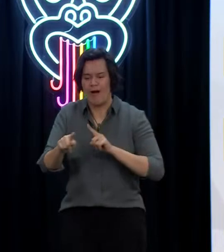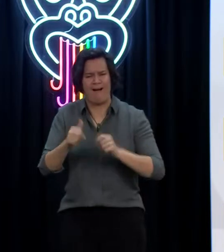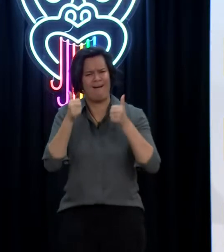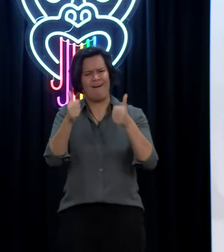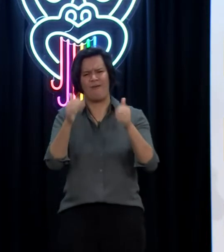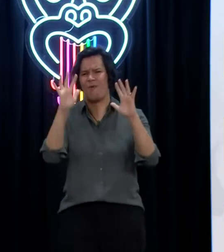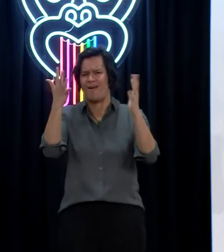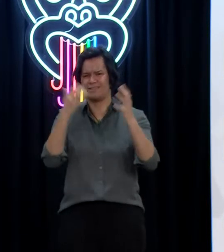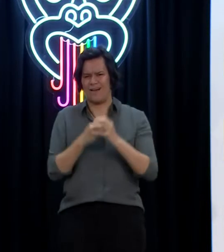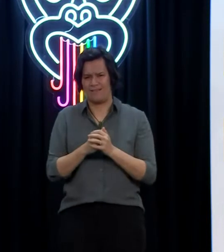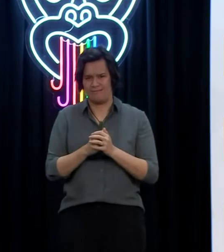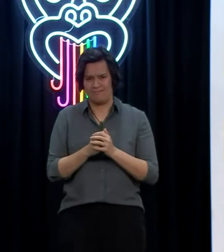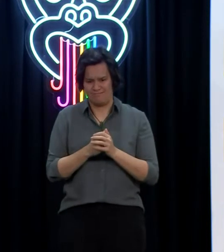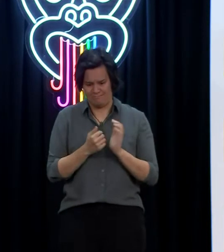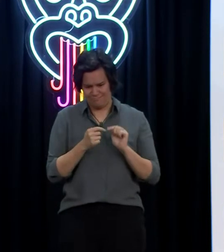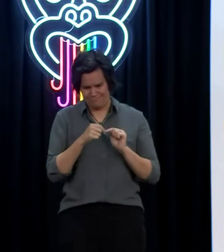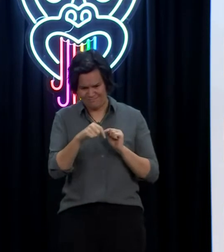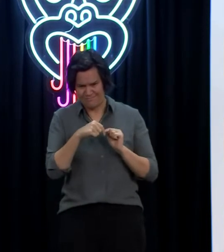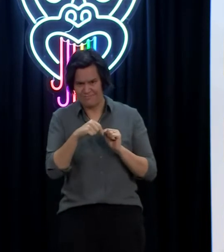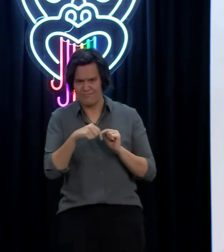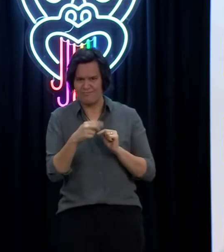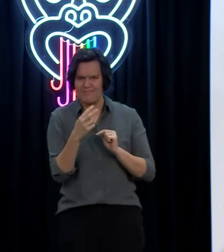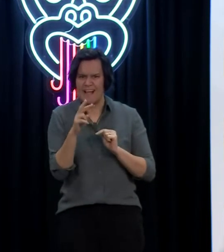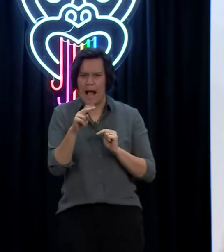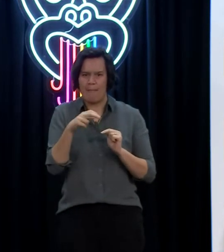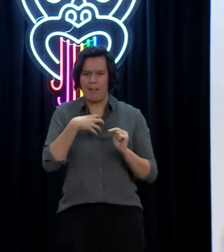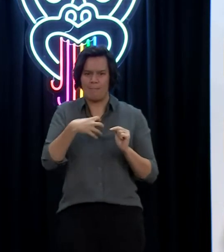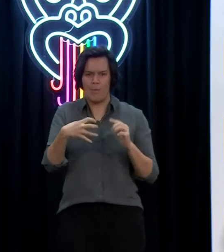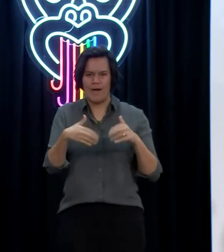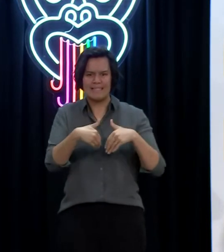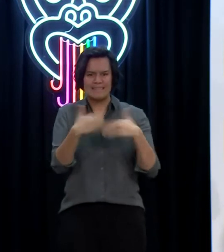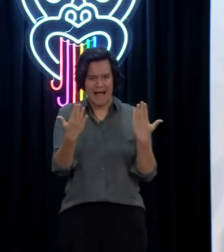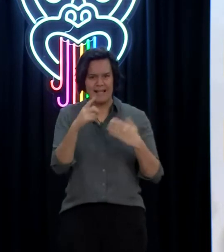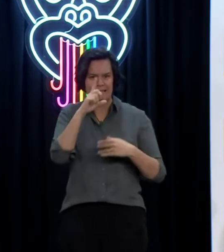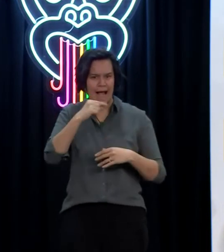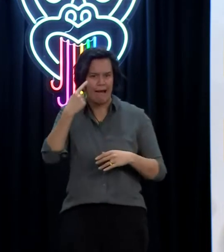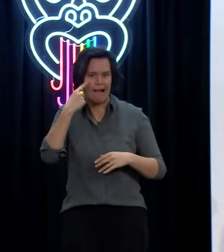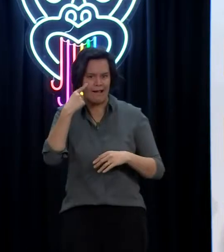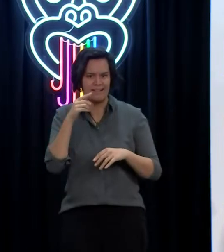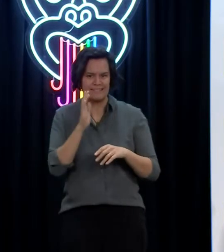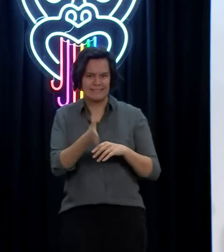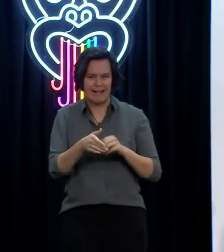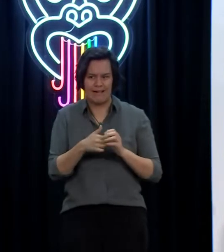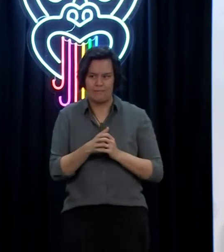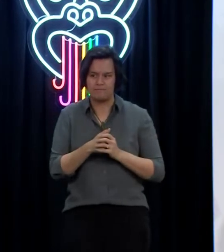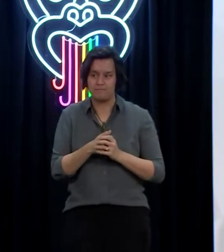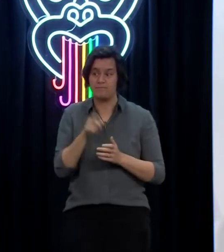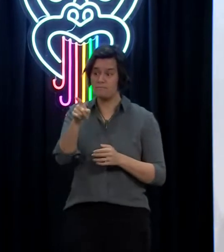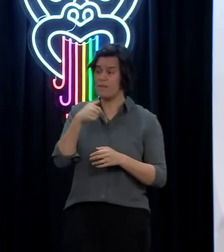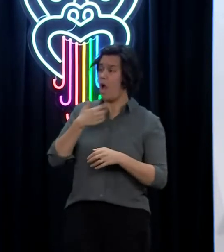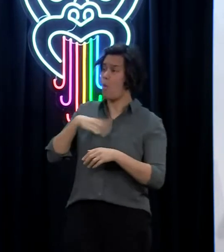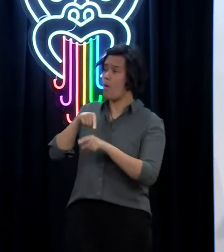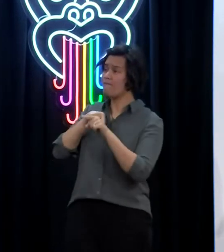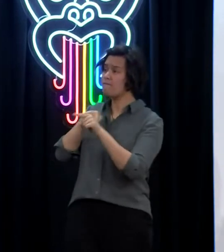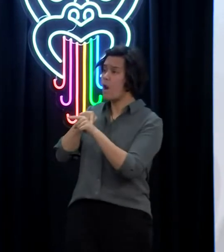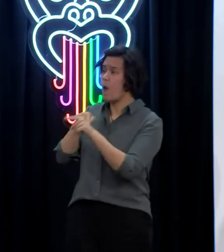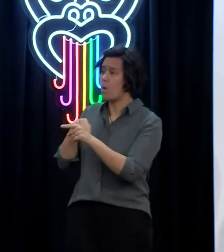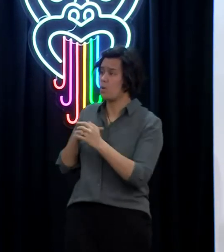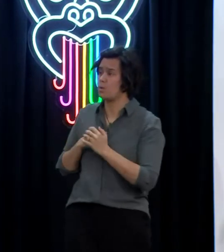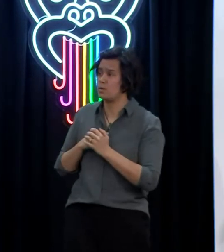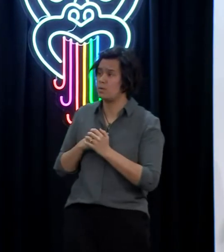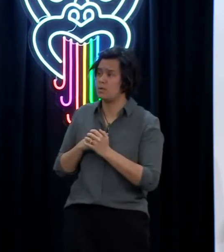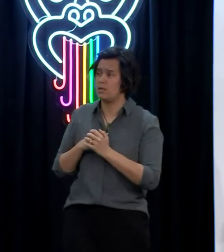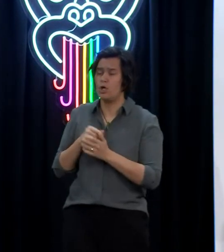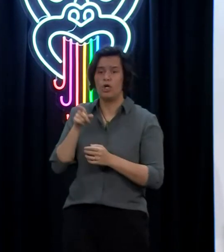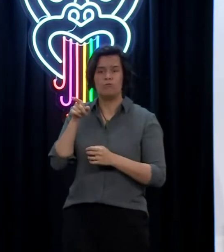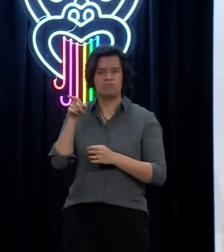days to have a go, and I really appreciate the effort that's been made. We'll go with... Before you switch Yeah, sure. We'll finish with Jenna. Because you